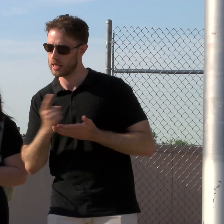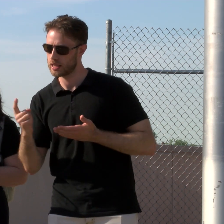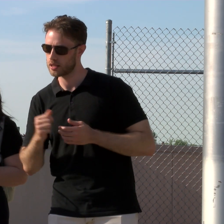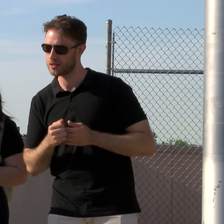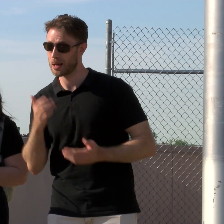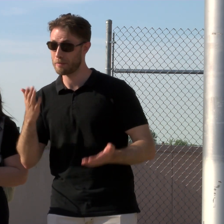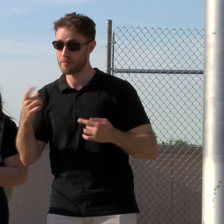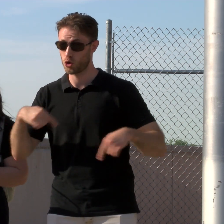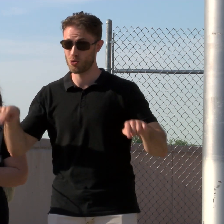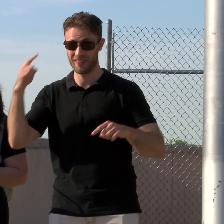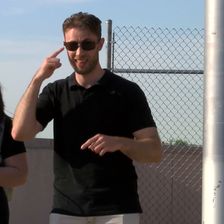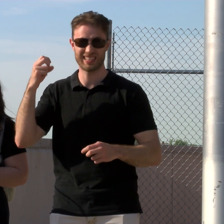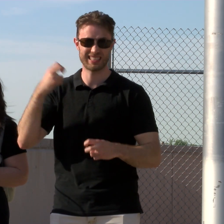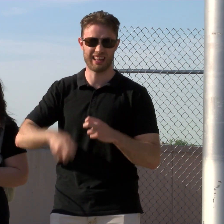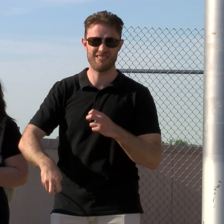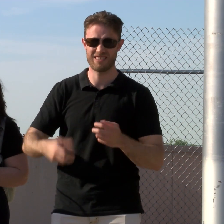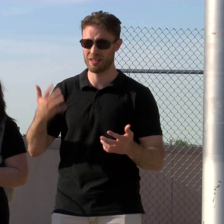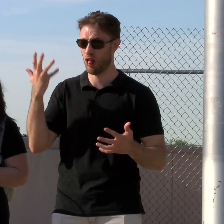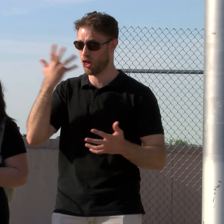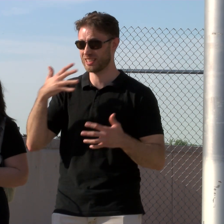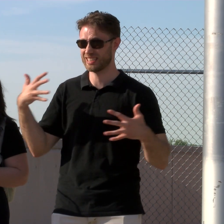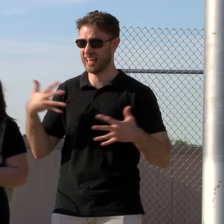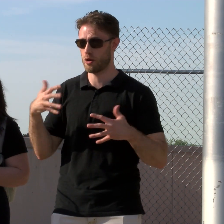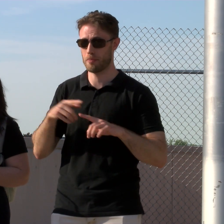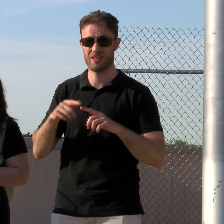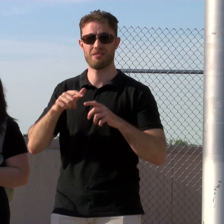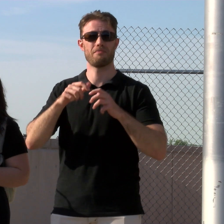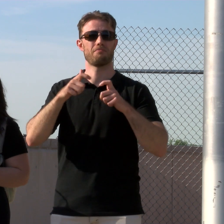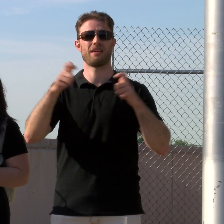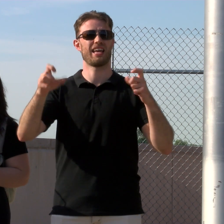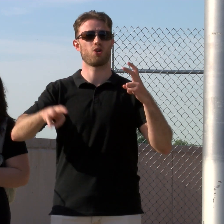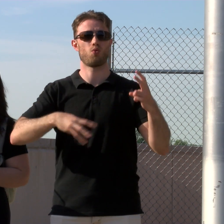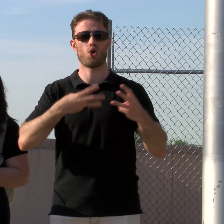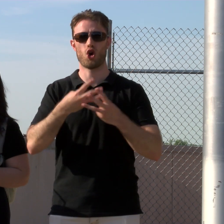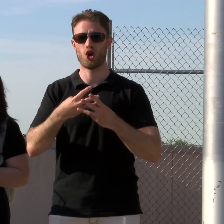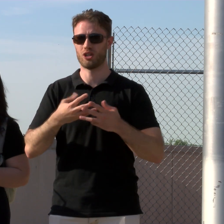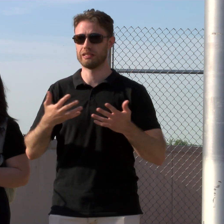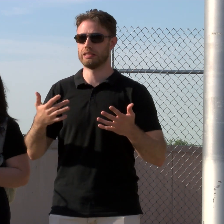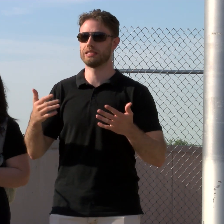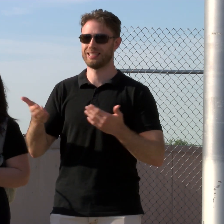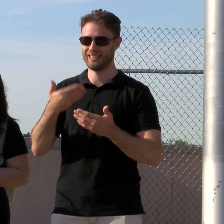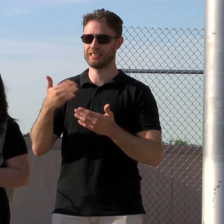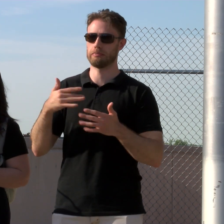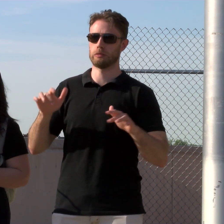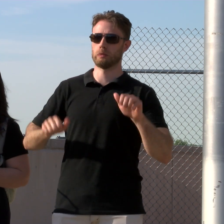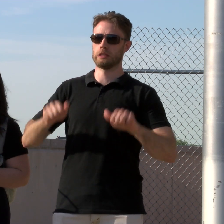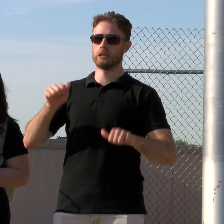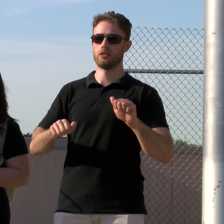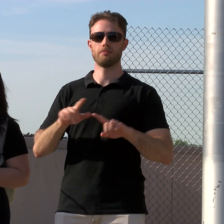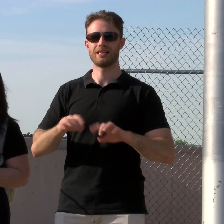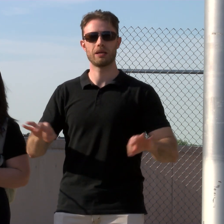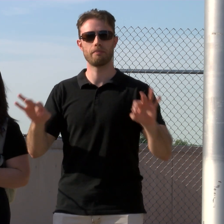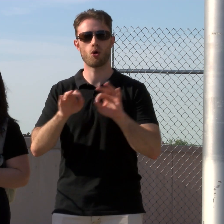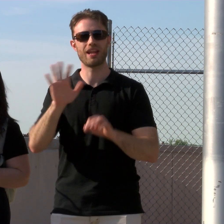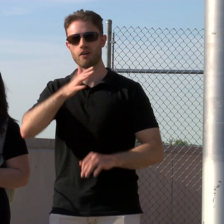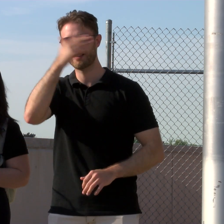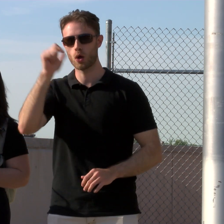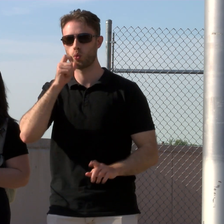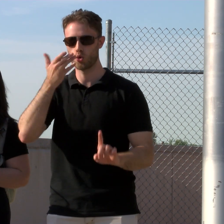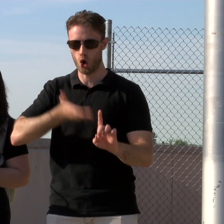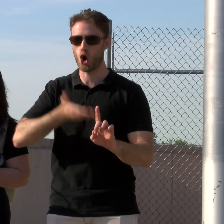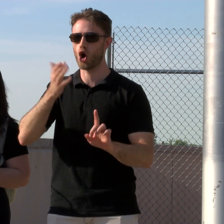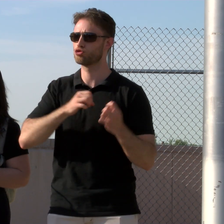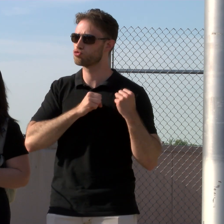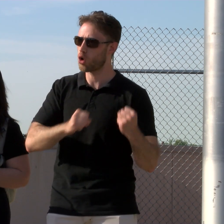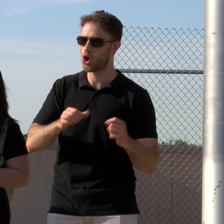means. You may think it's tough and it may look scary. With the big, big world, it's okay to be wary. The important thing is to never forget who you are. You